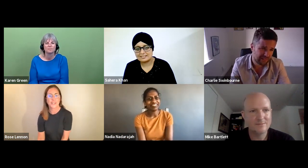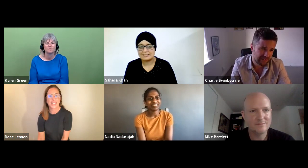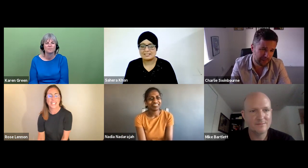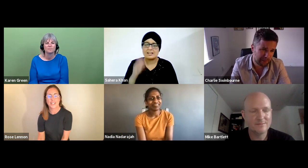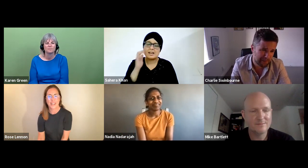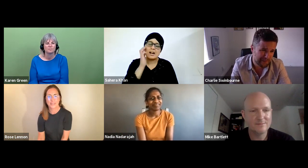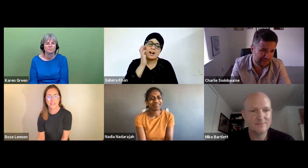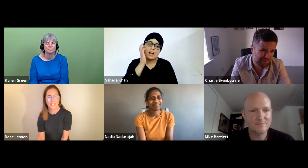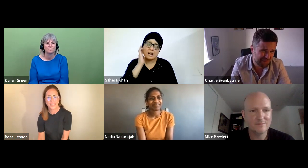your teenage self?